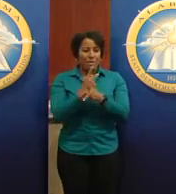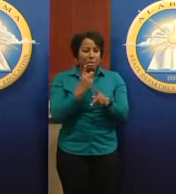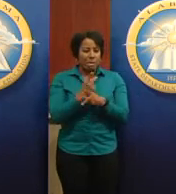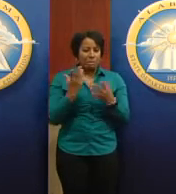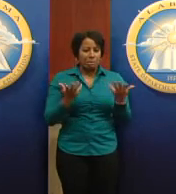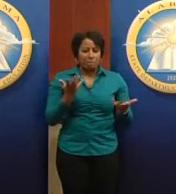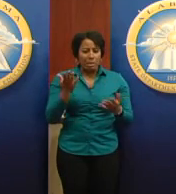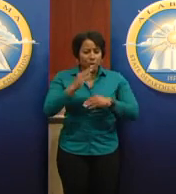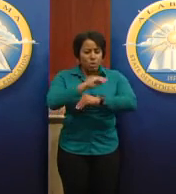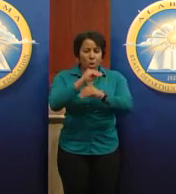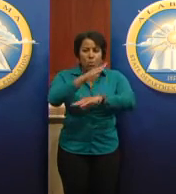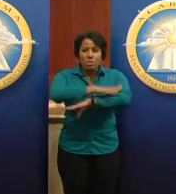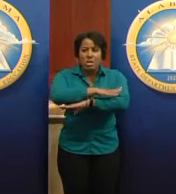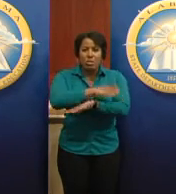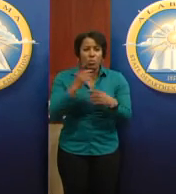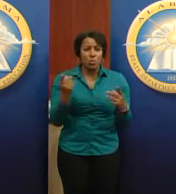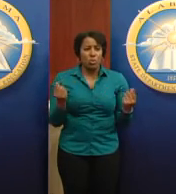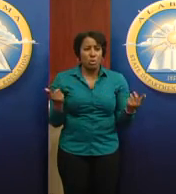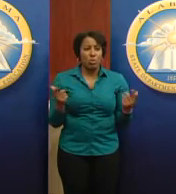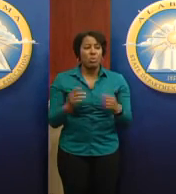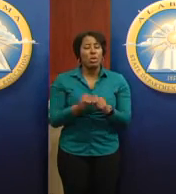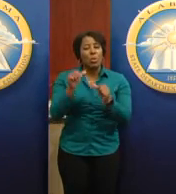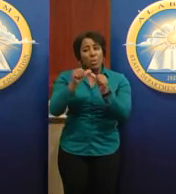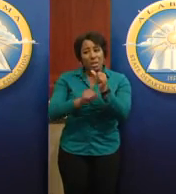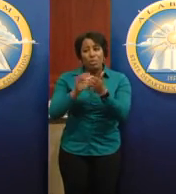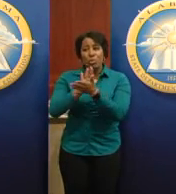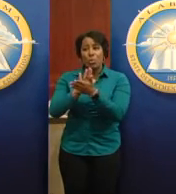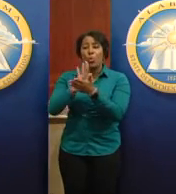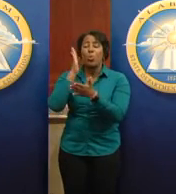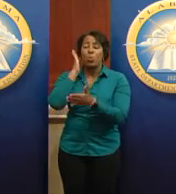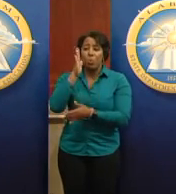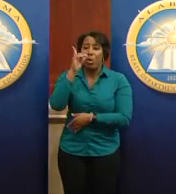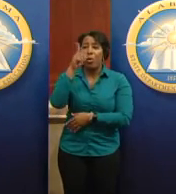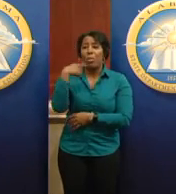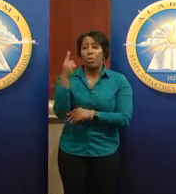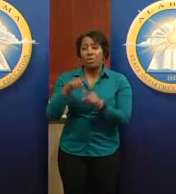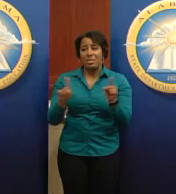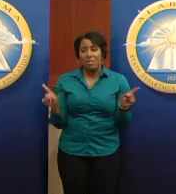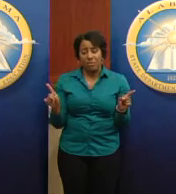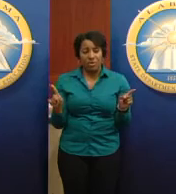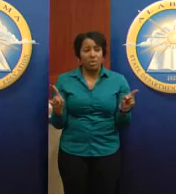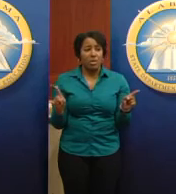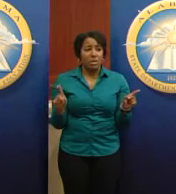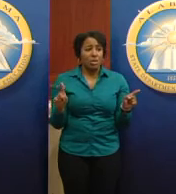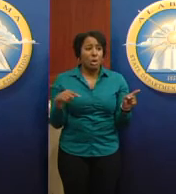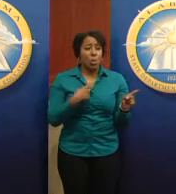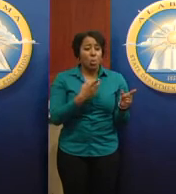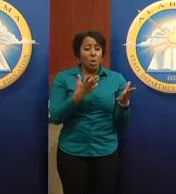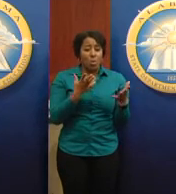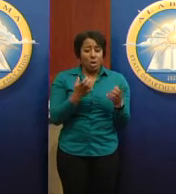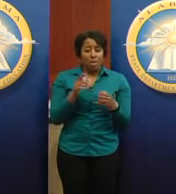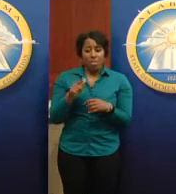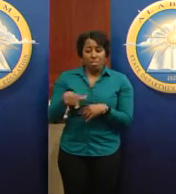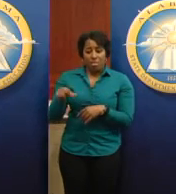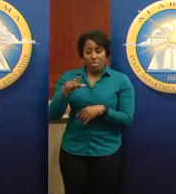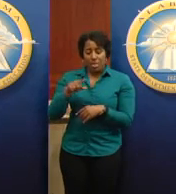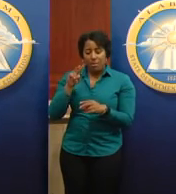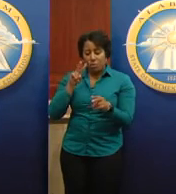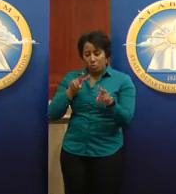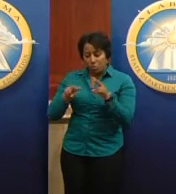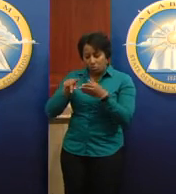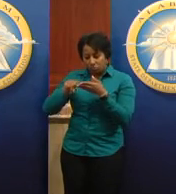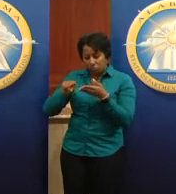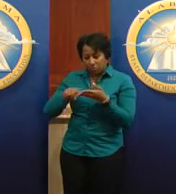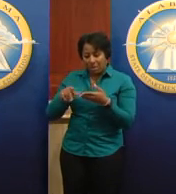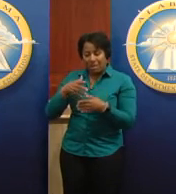happen? So it is going to look different in every place, but we've asked them to look at the very best, most optimal thing